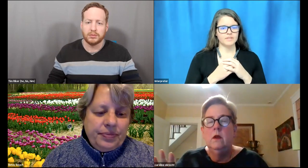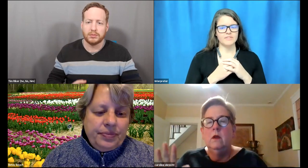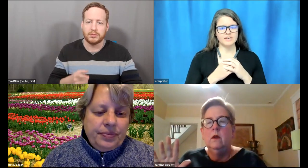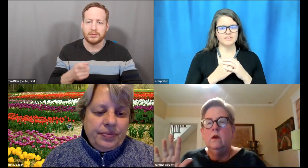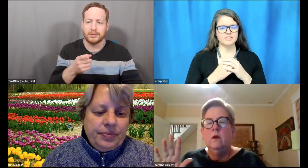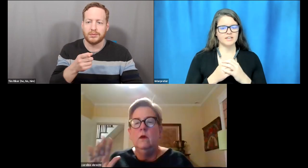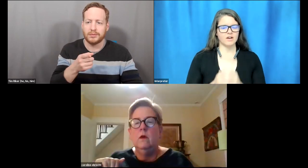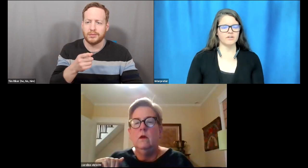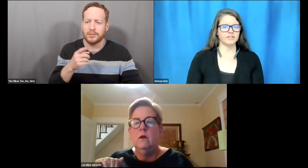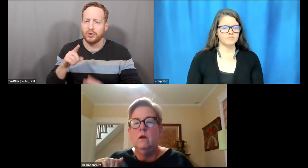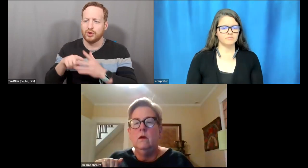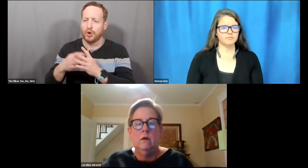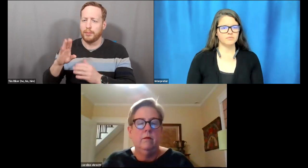And then second, Carolyn.